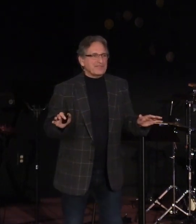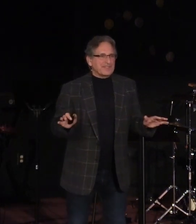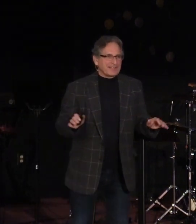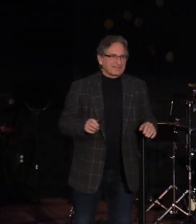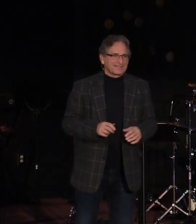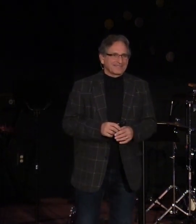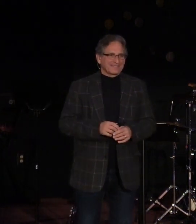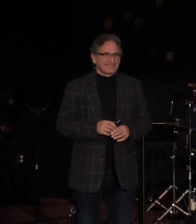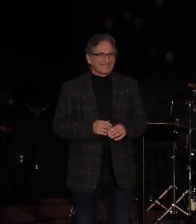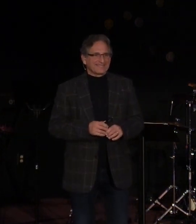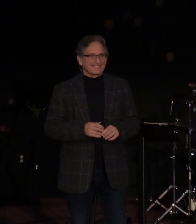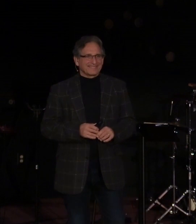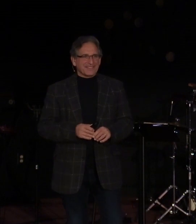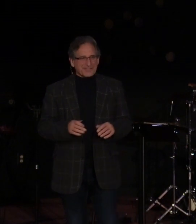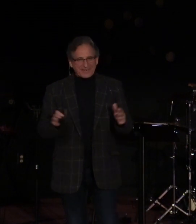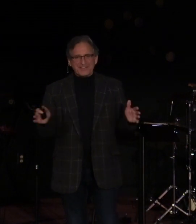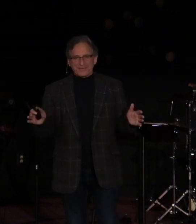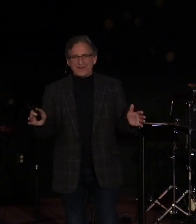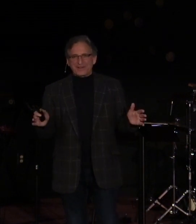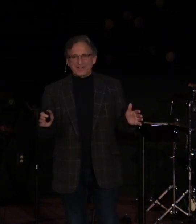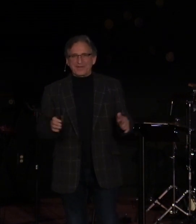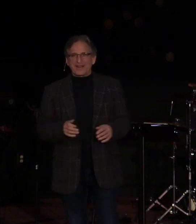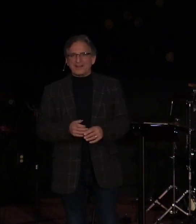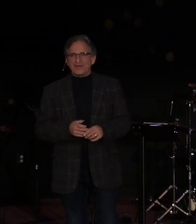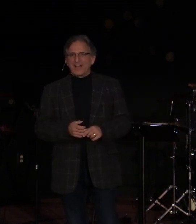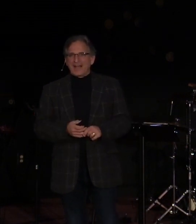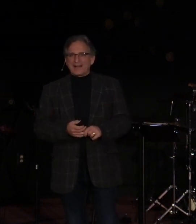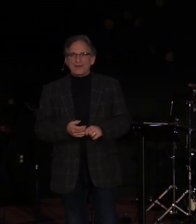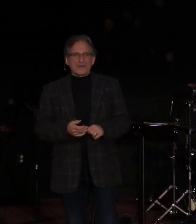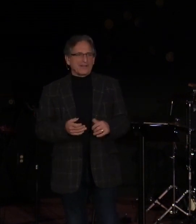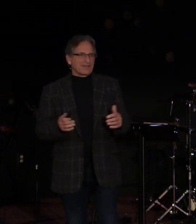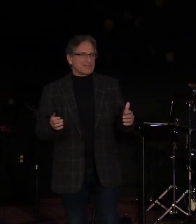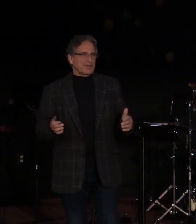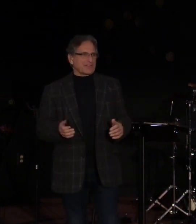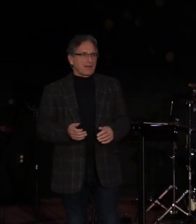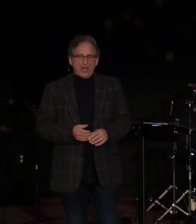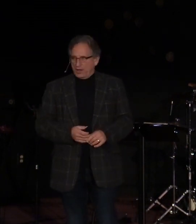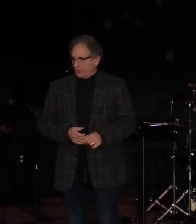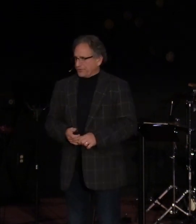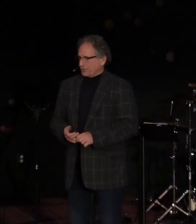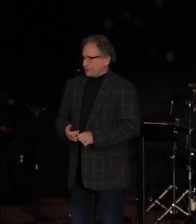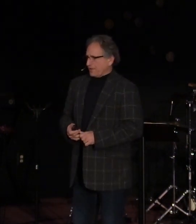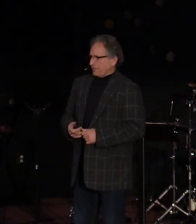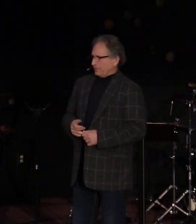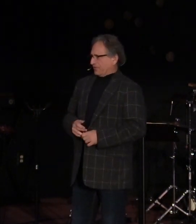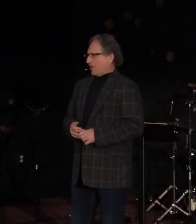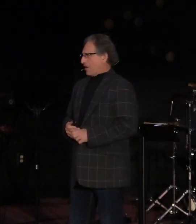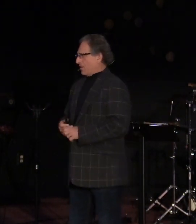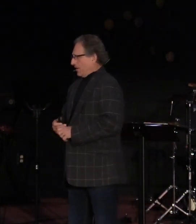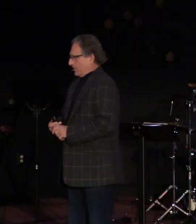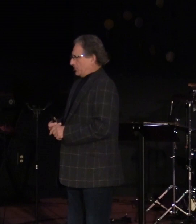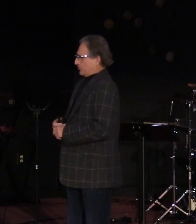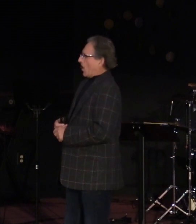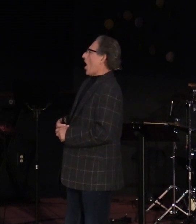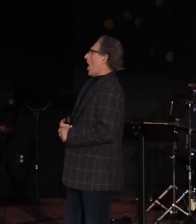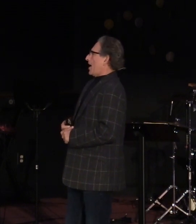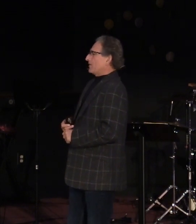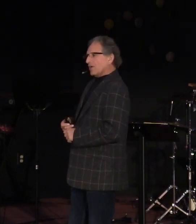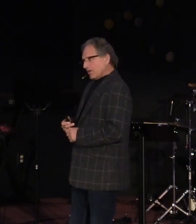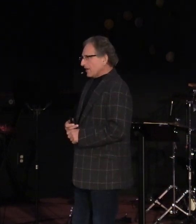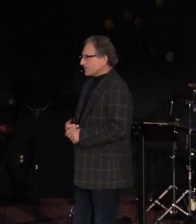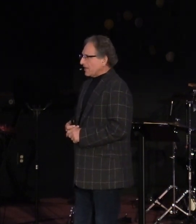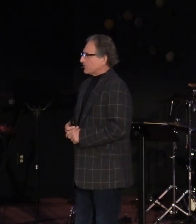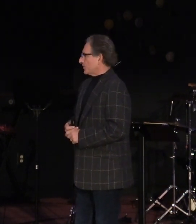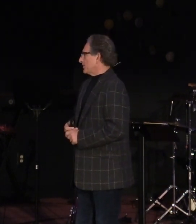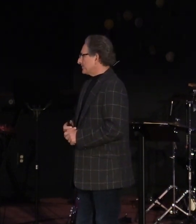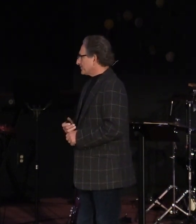When they were 50, just in case you wanted to know that. I know we hear this all the time. Preachers never retire. They just die.